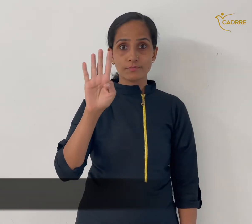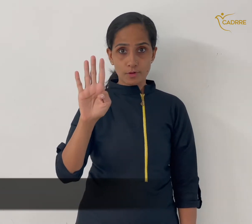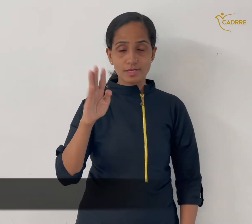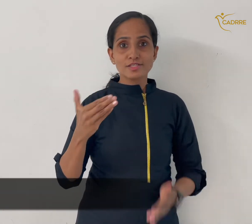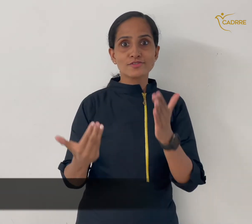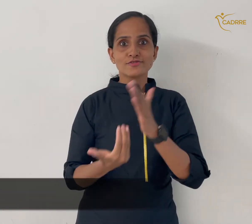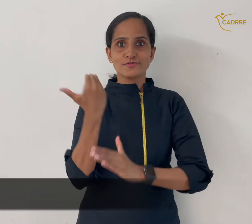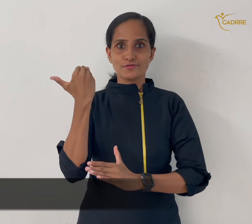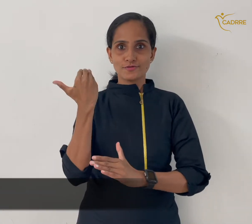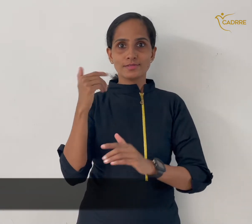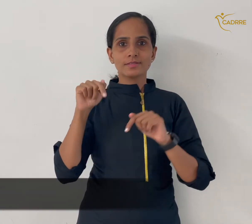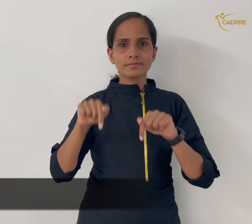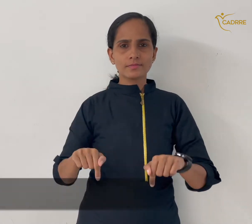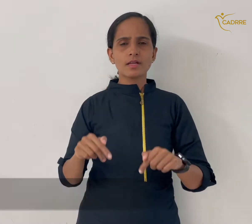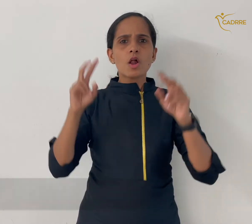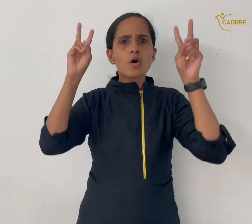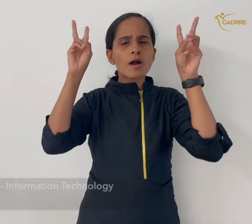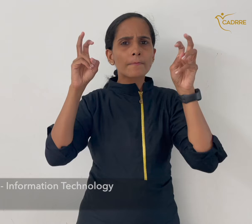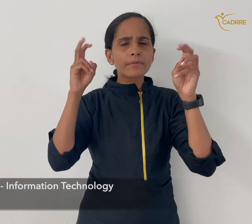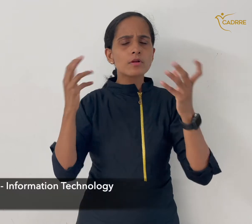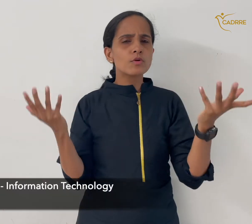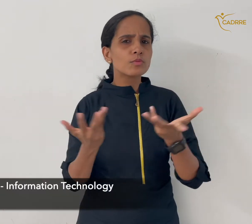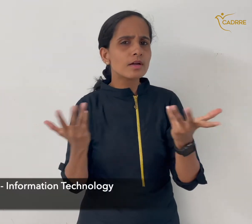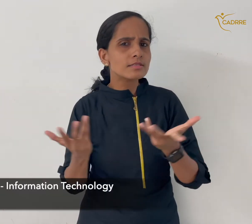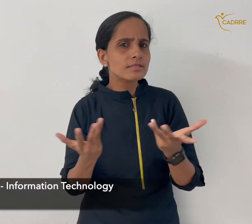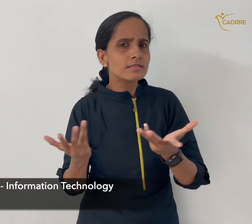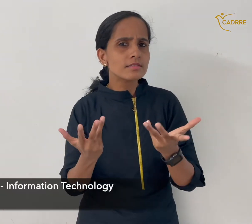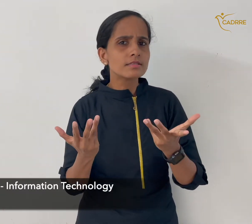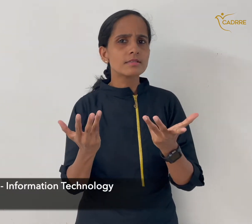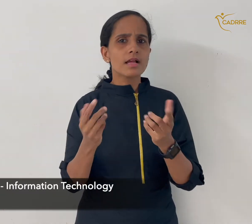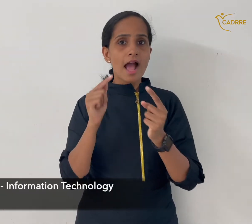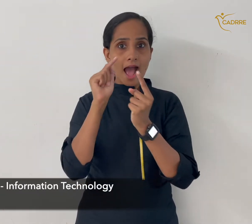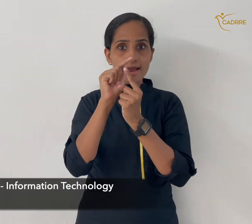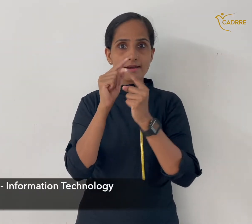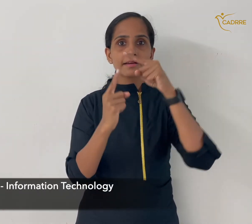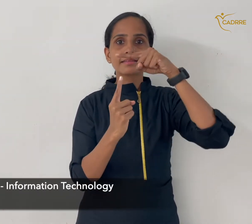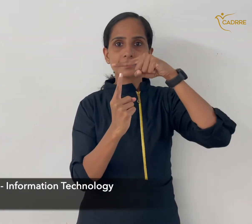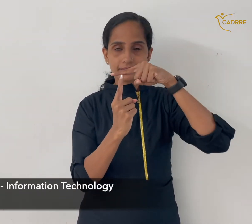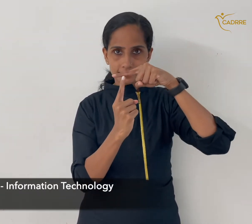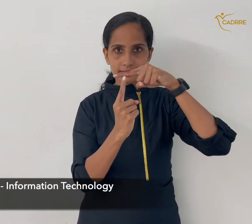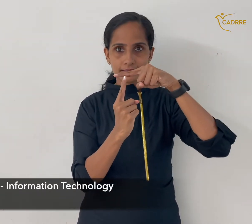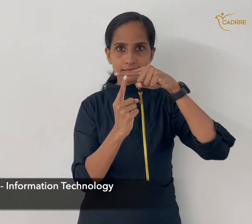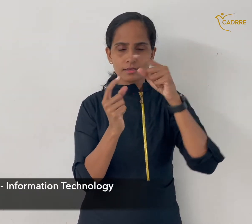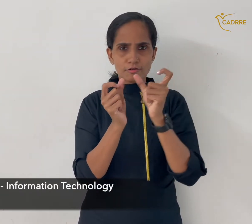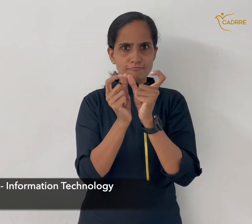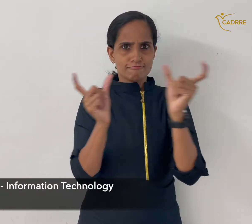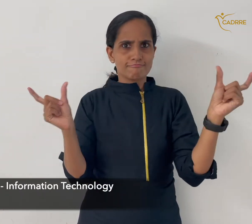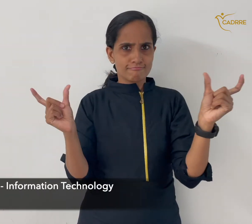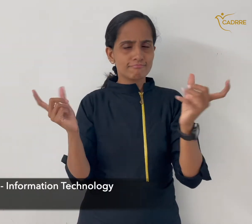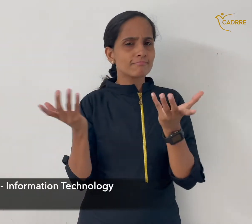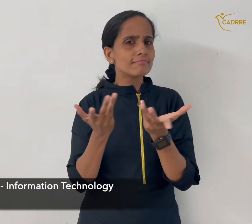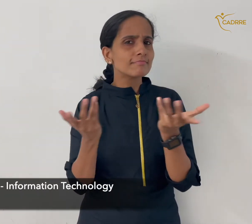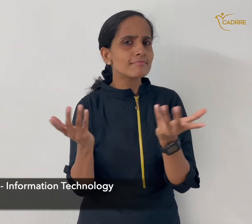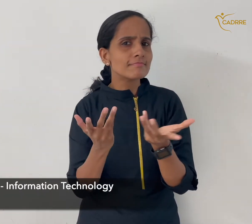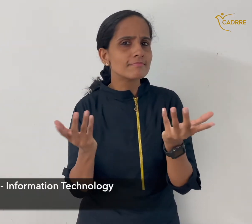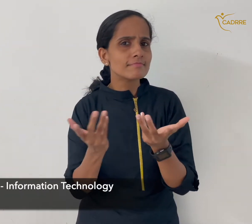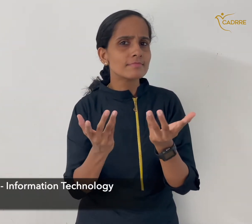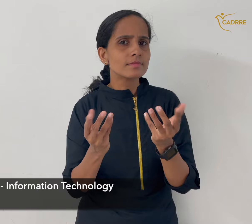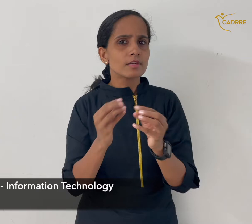lesson the title of this lesson is IT information technology